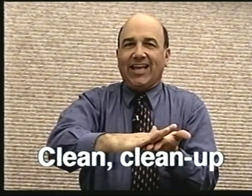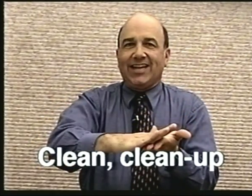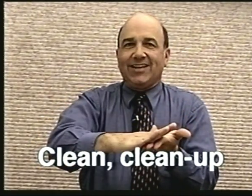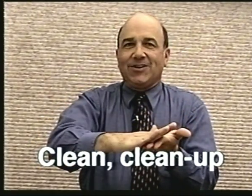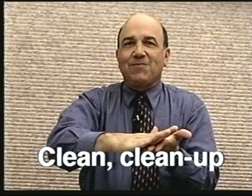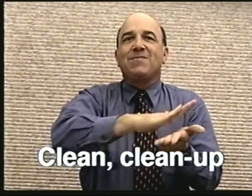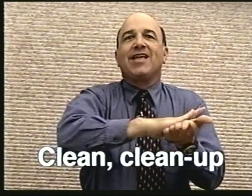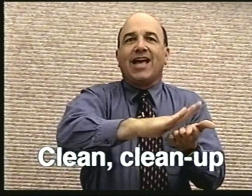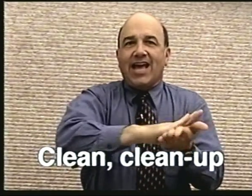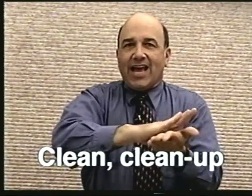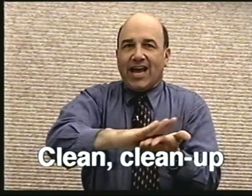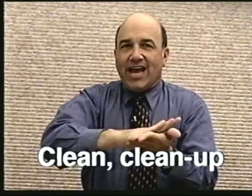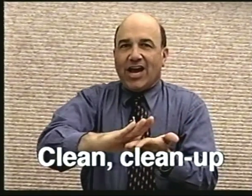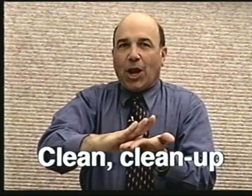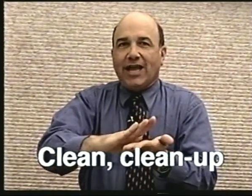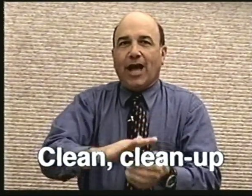Clean. Clean up.